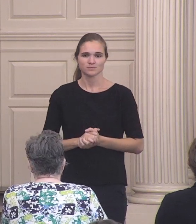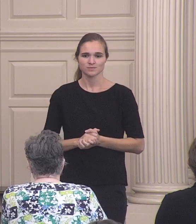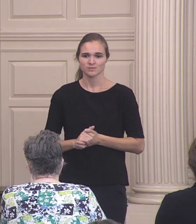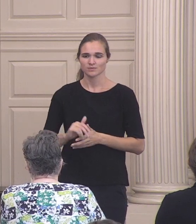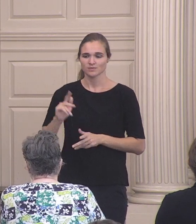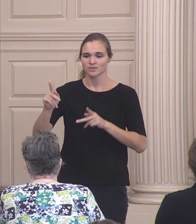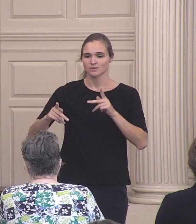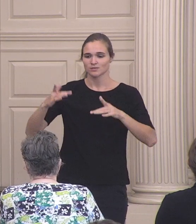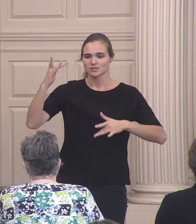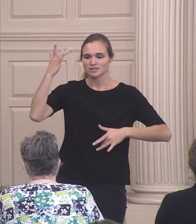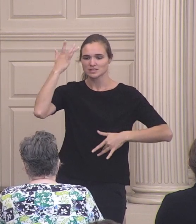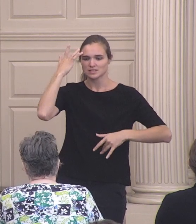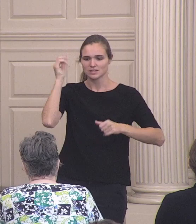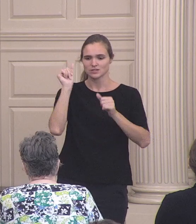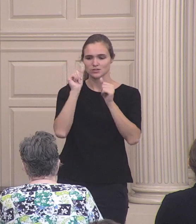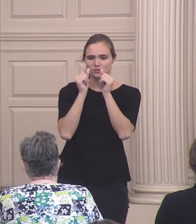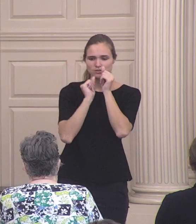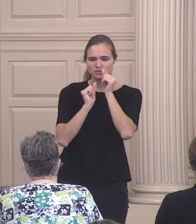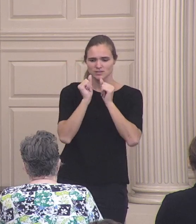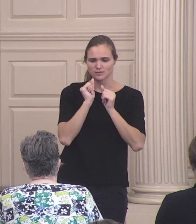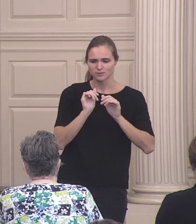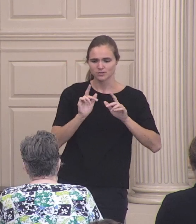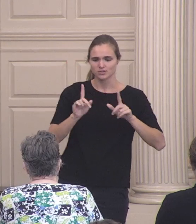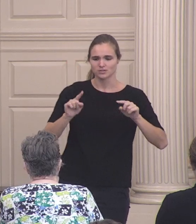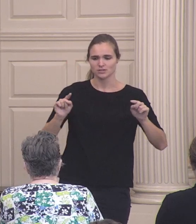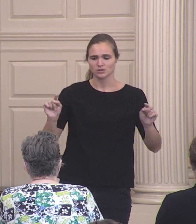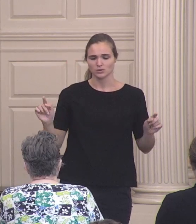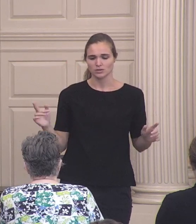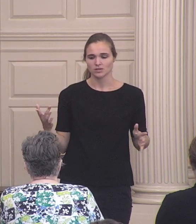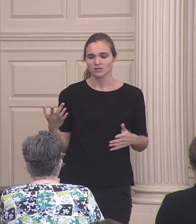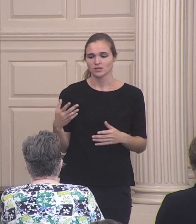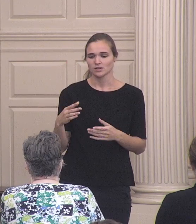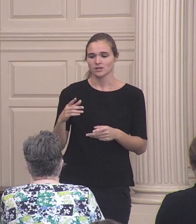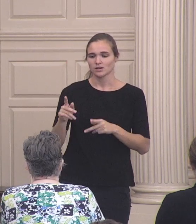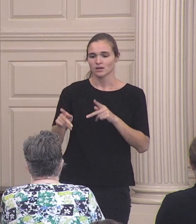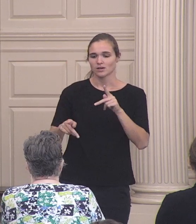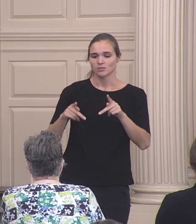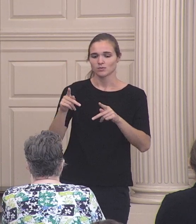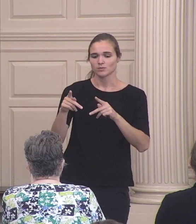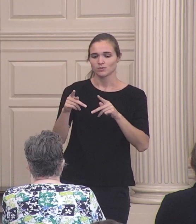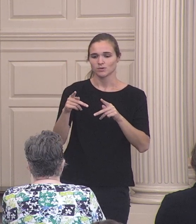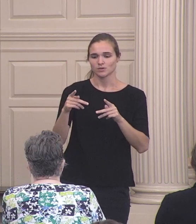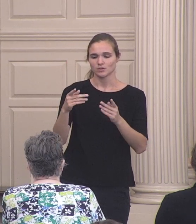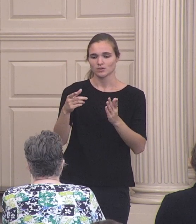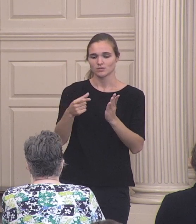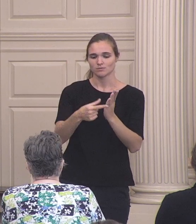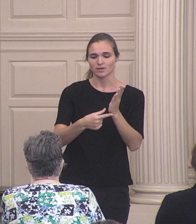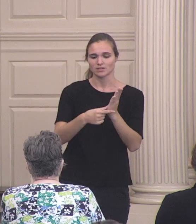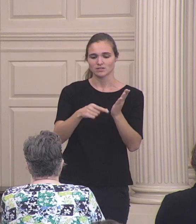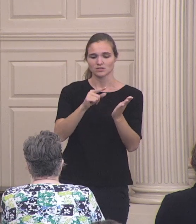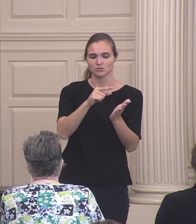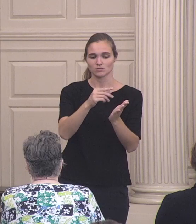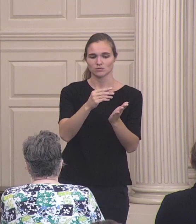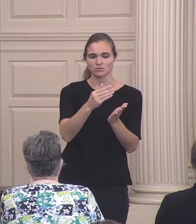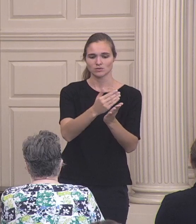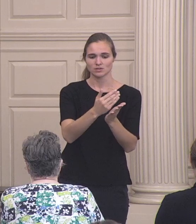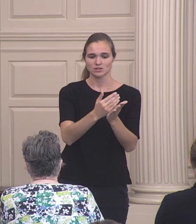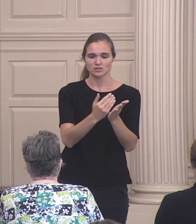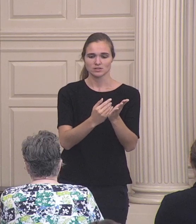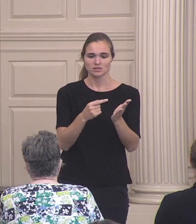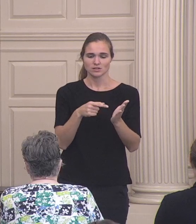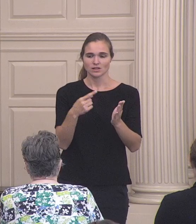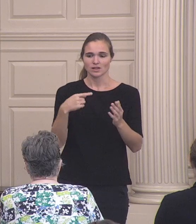For all who are sick and in distress in any way, especially those listed in a bulletin, that they may be